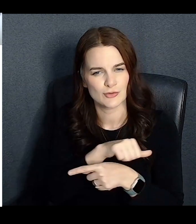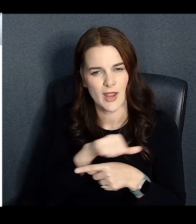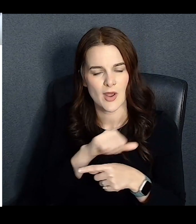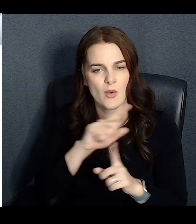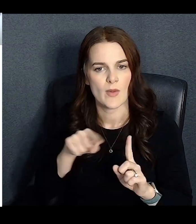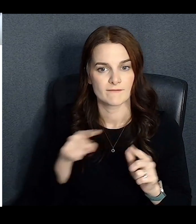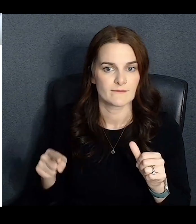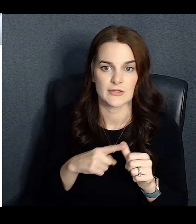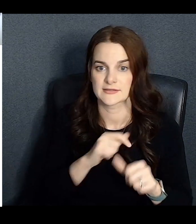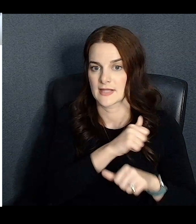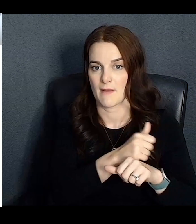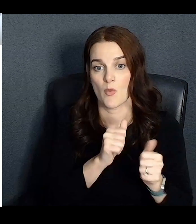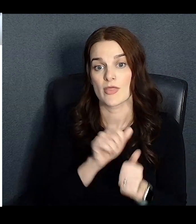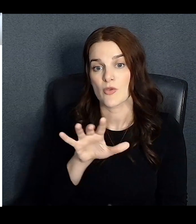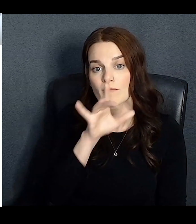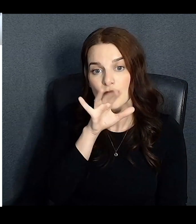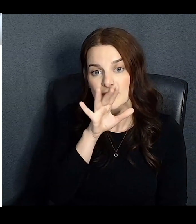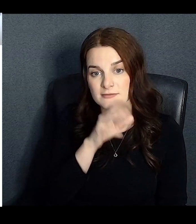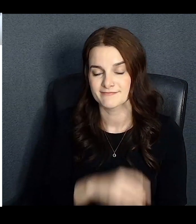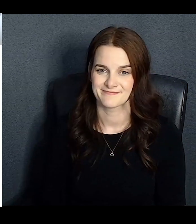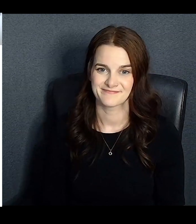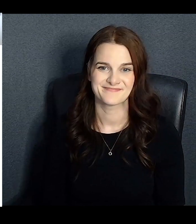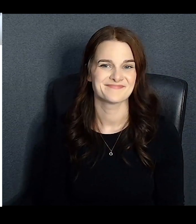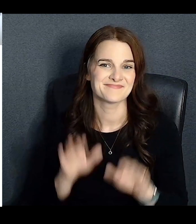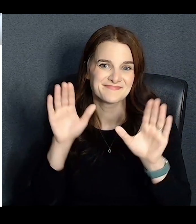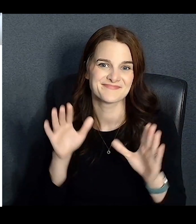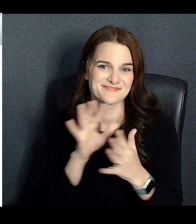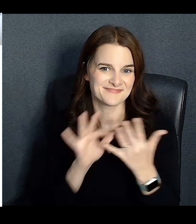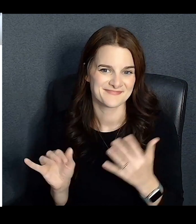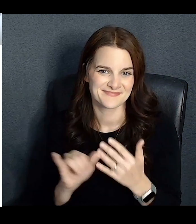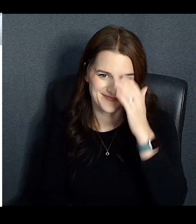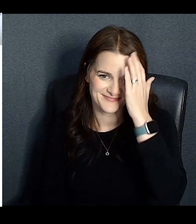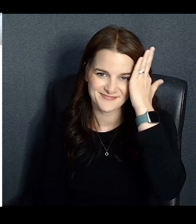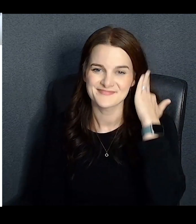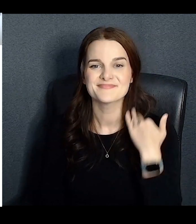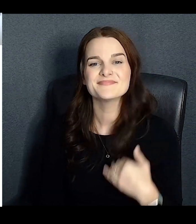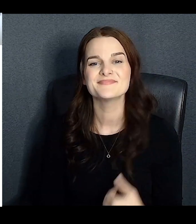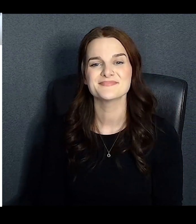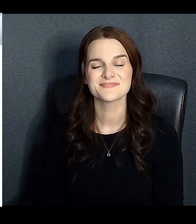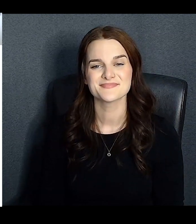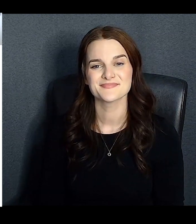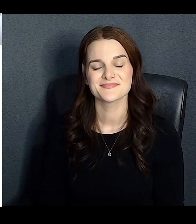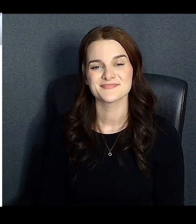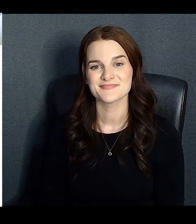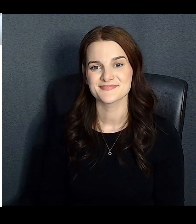you have to train Siri when you first set it up with your voice, which is a really great feature as well.